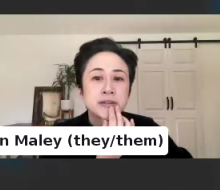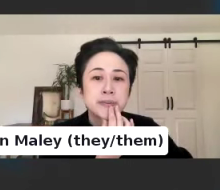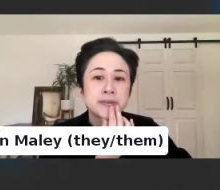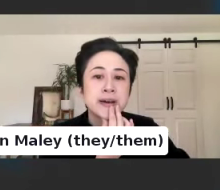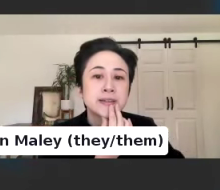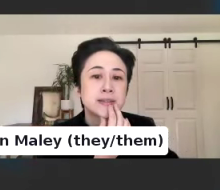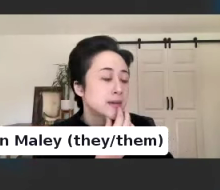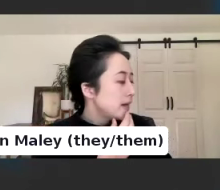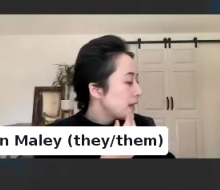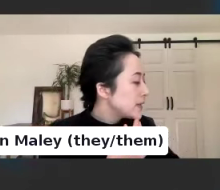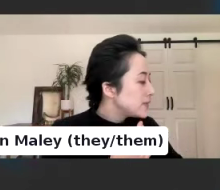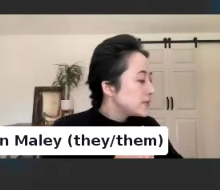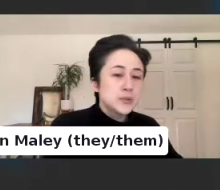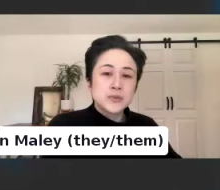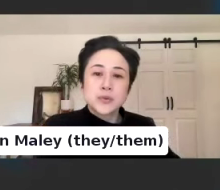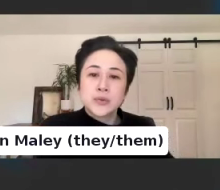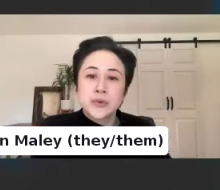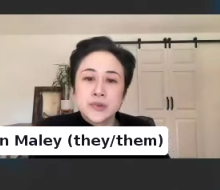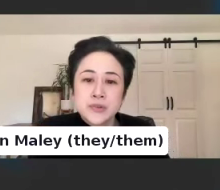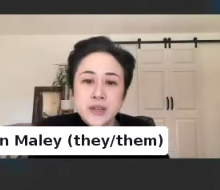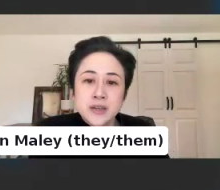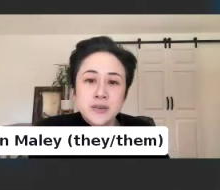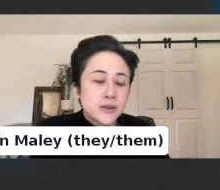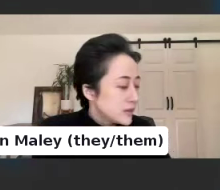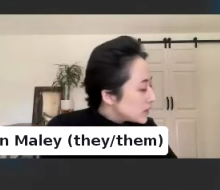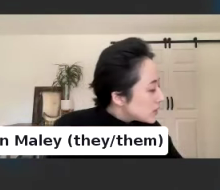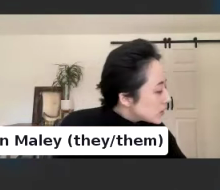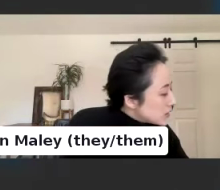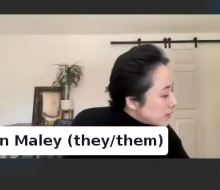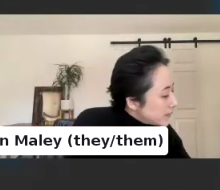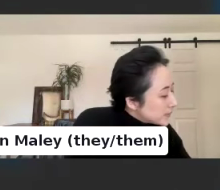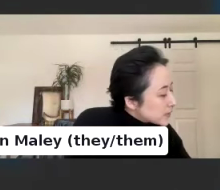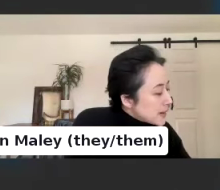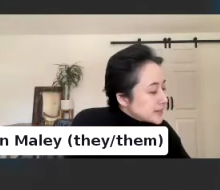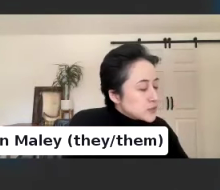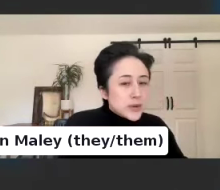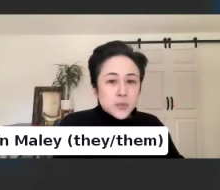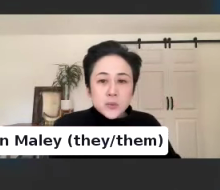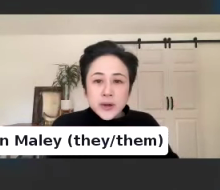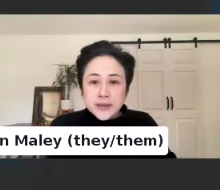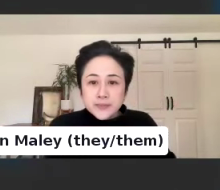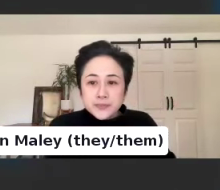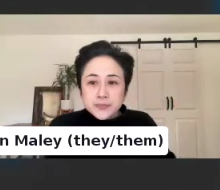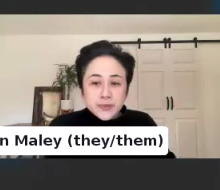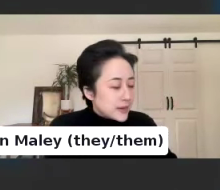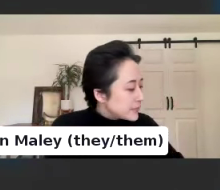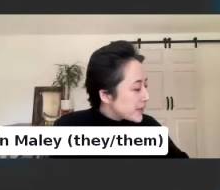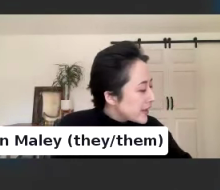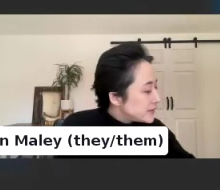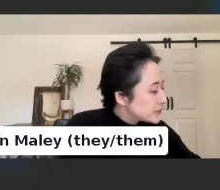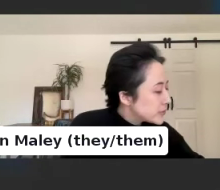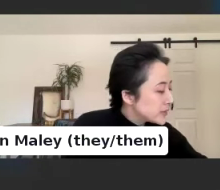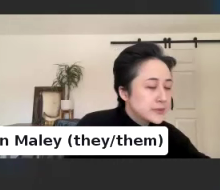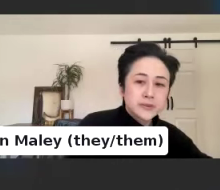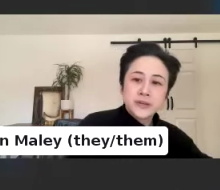think they're equally valid. And then this one's a little interesting. Her body's going one way and the